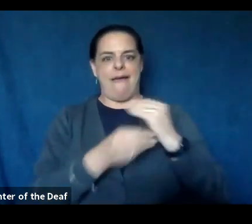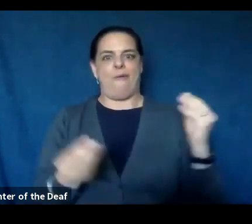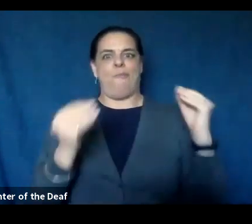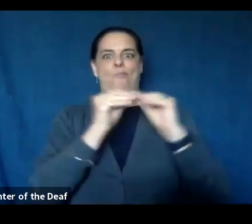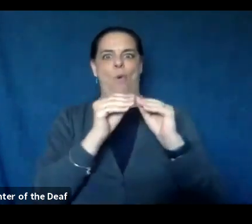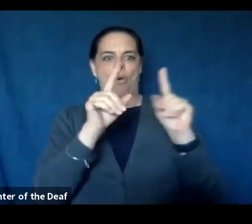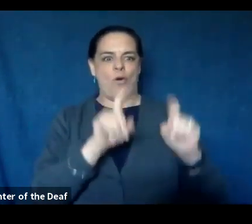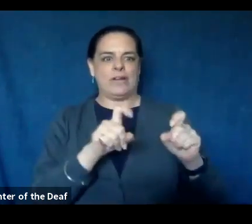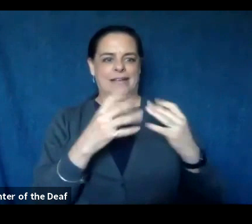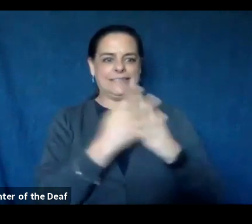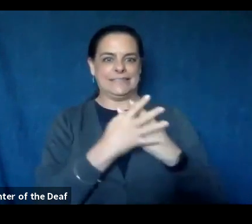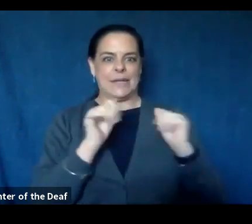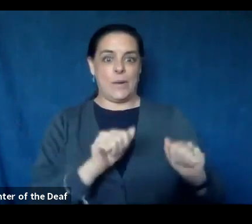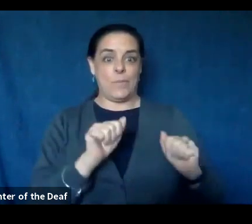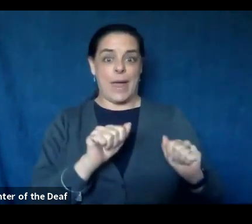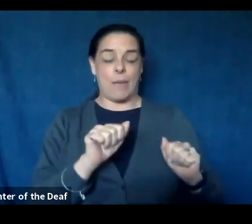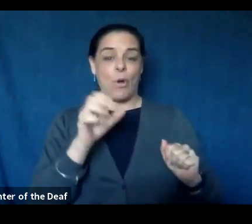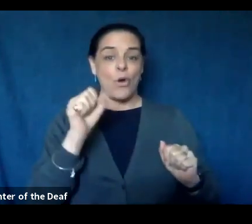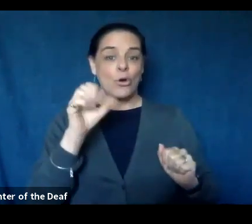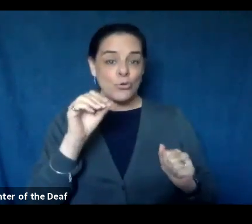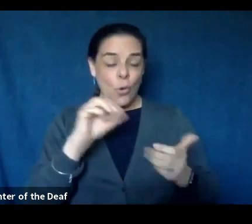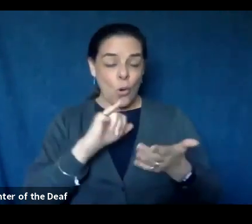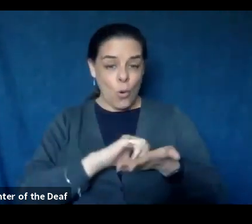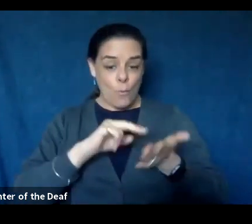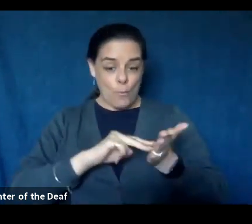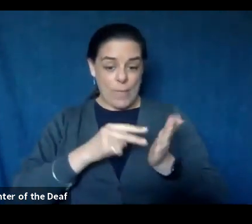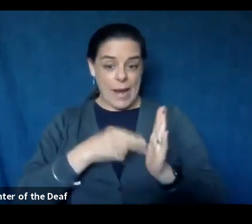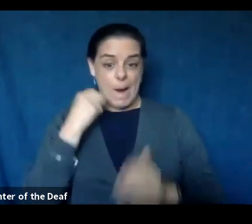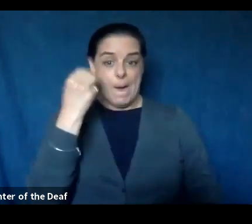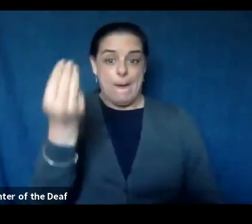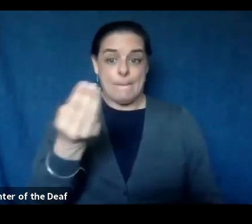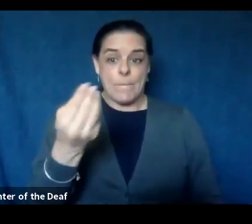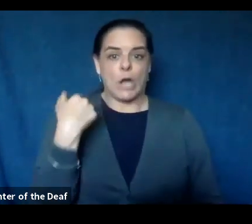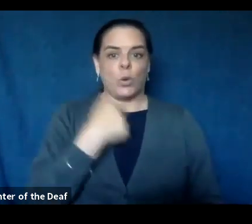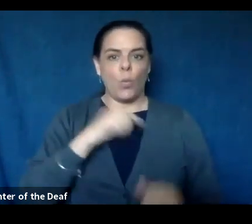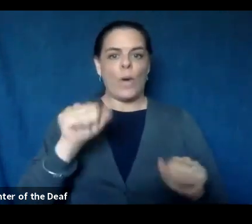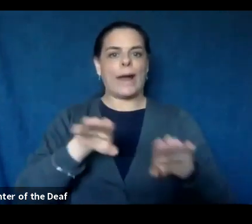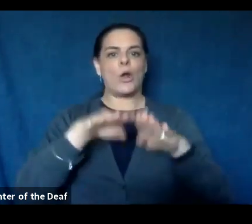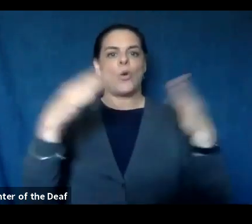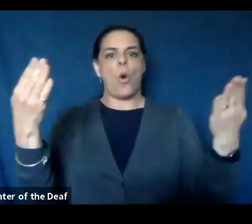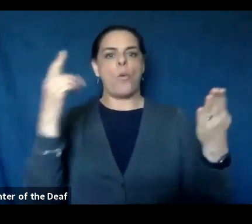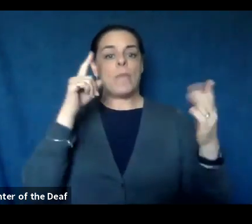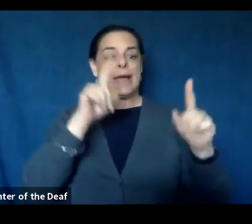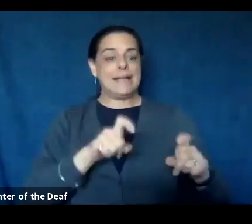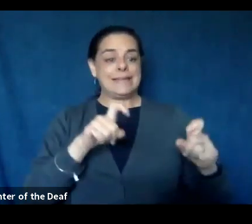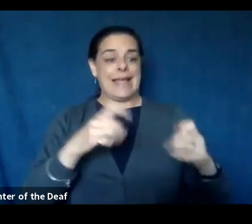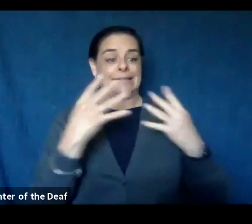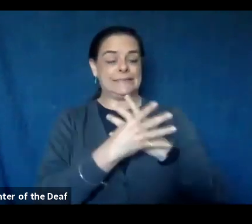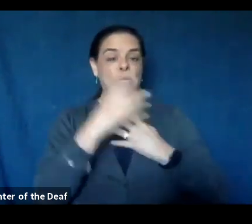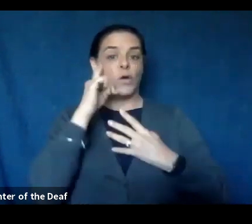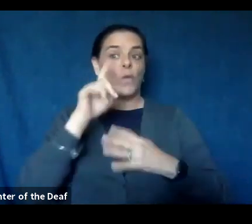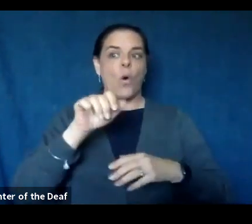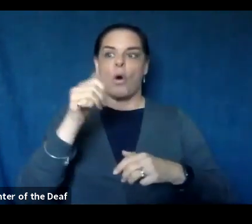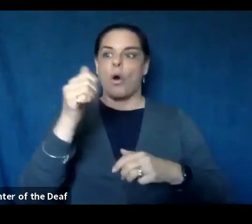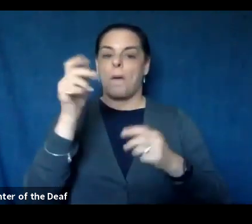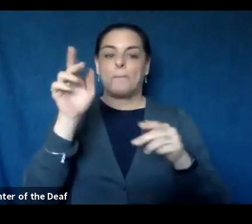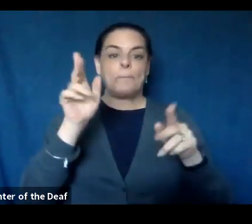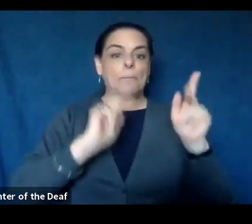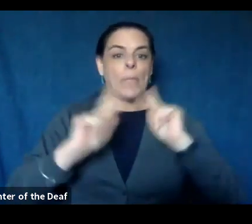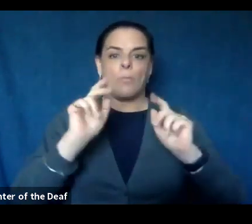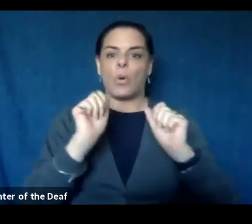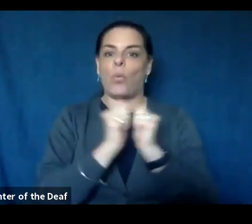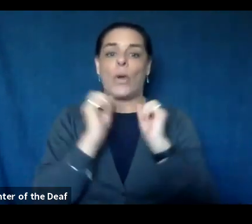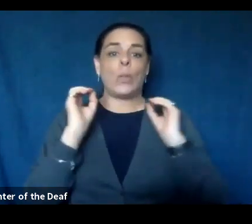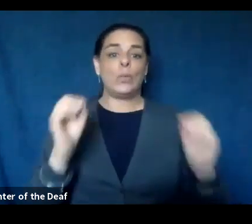so on Monday we can open up testing for the public without appointments. Our staff completely redesigned